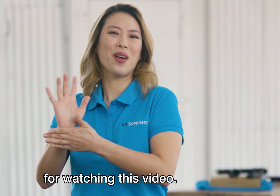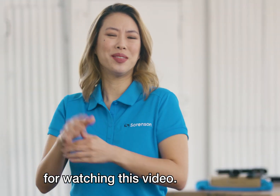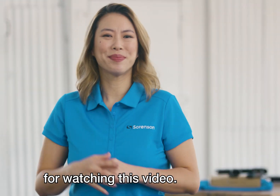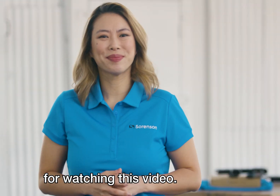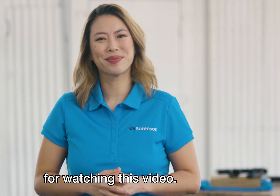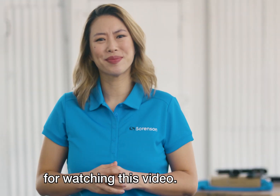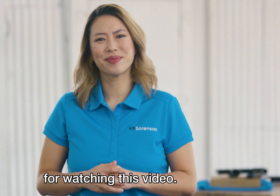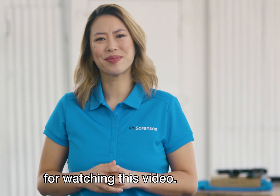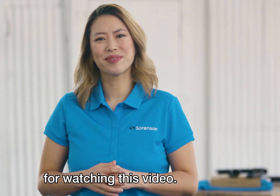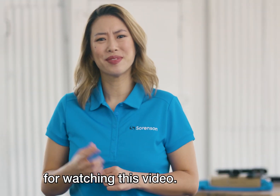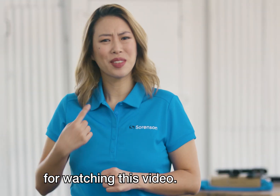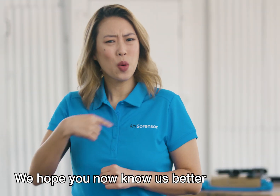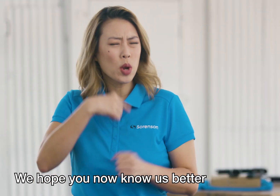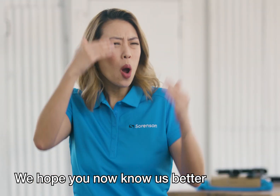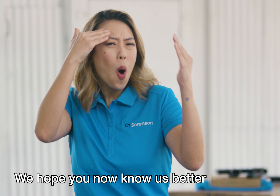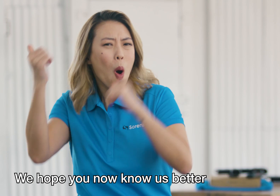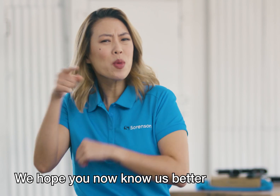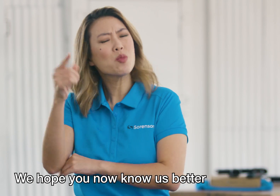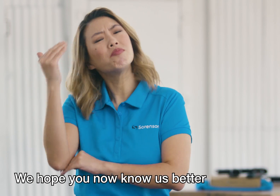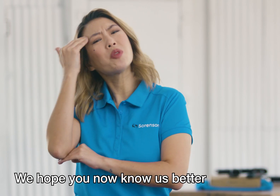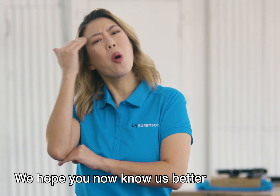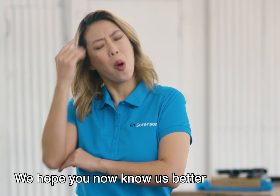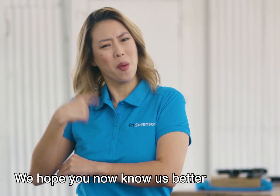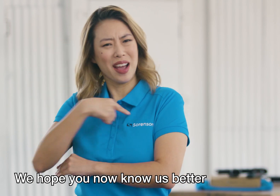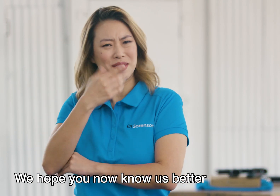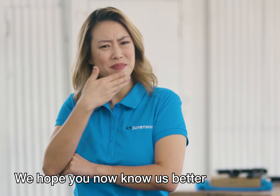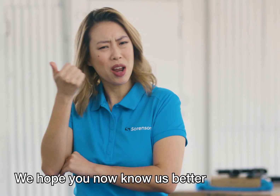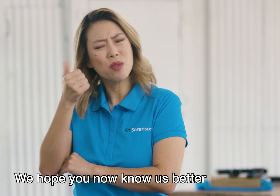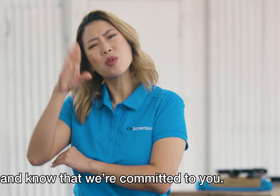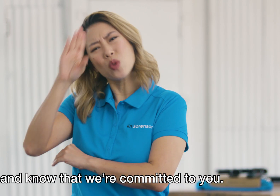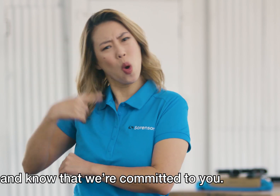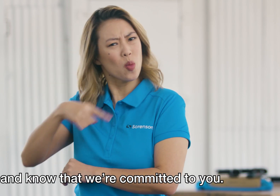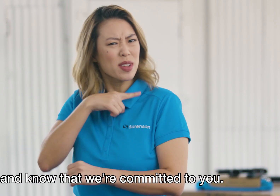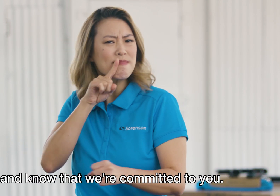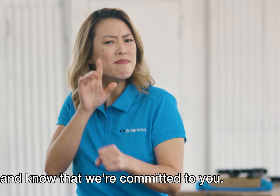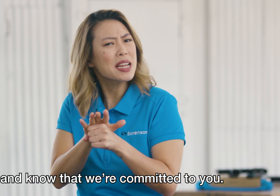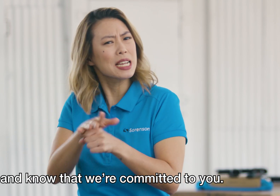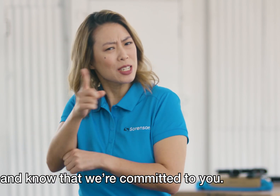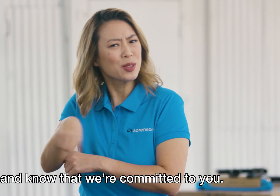video. We hope you now know us better and know that we're committed to